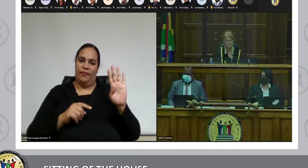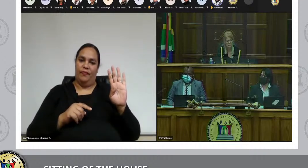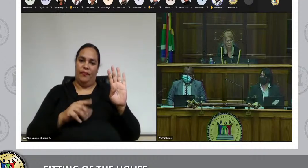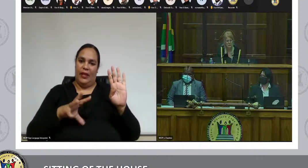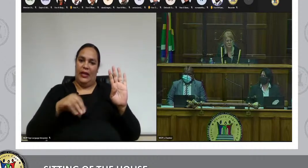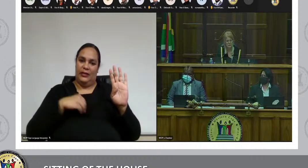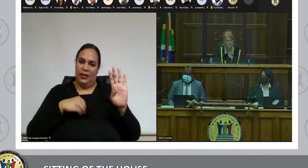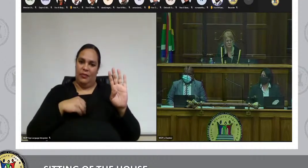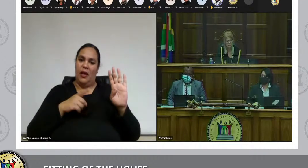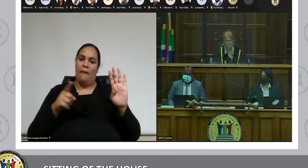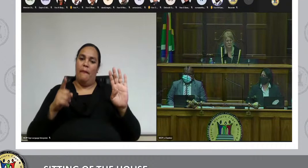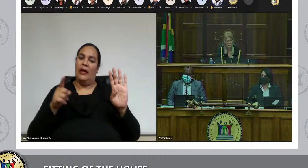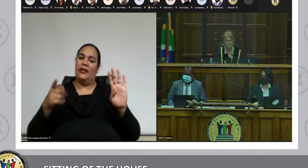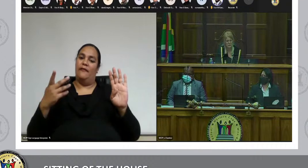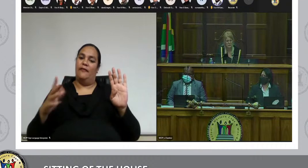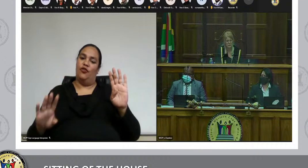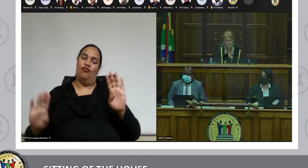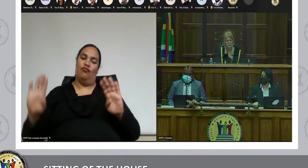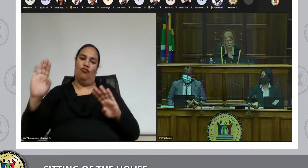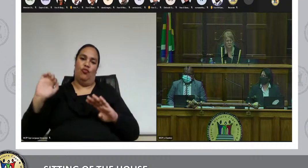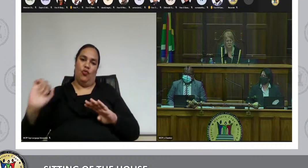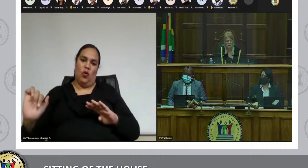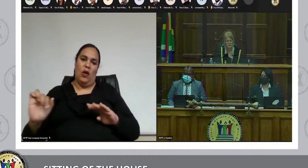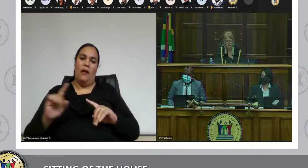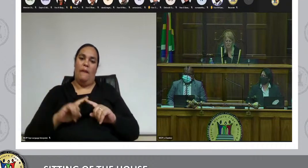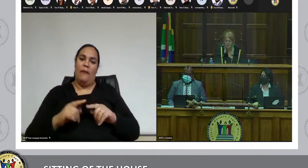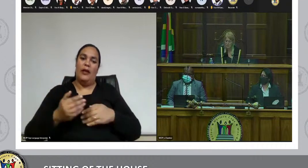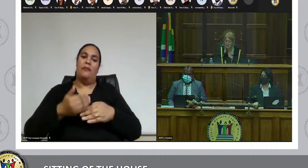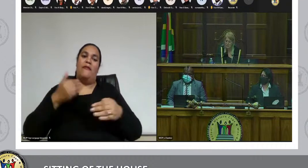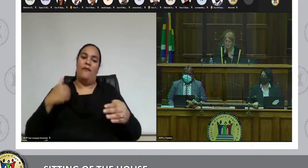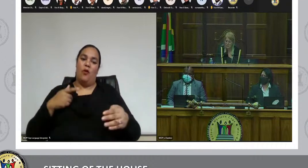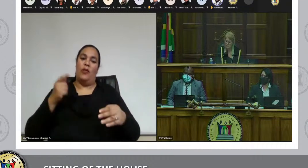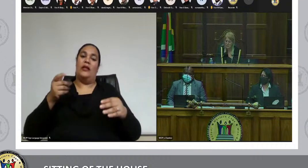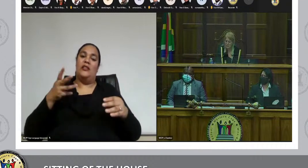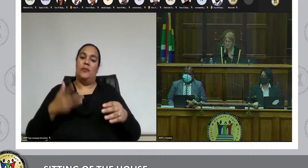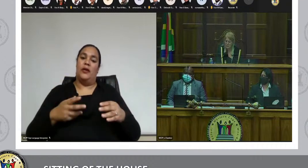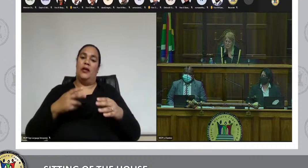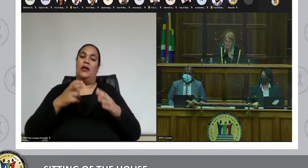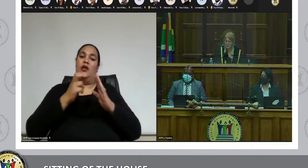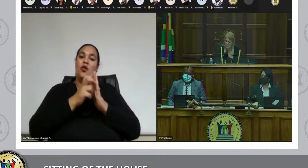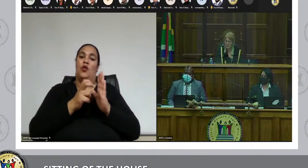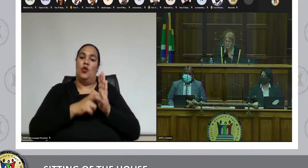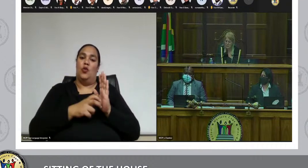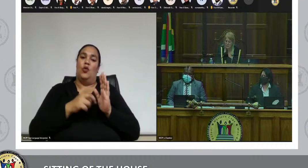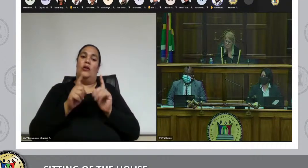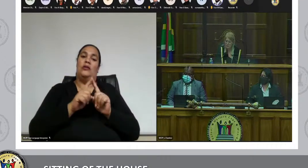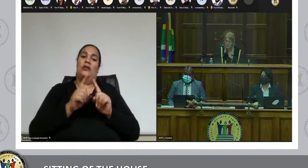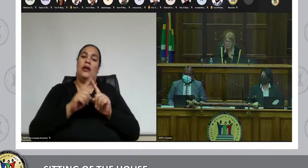taken, and he had raised his hand. And earlier, the speaker had ruled, I think